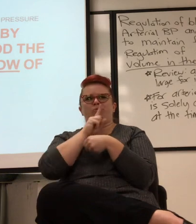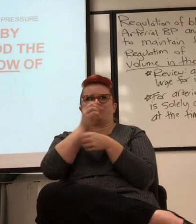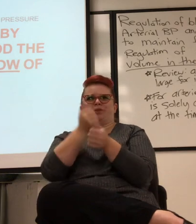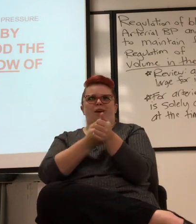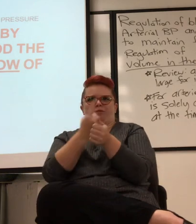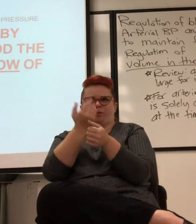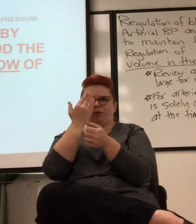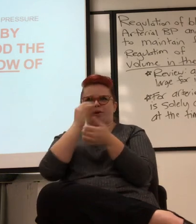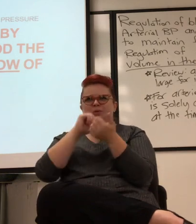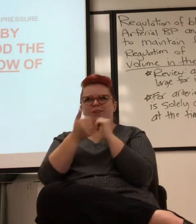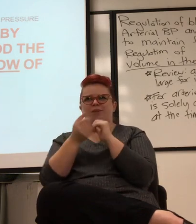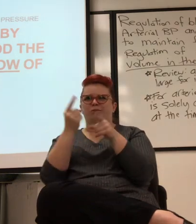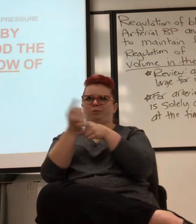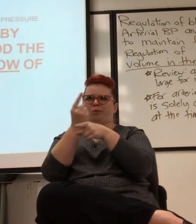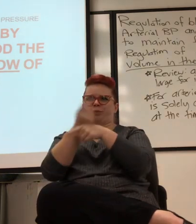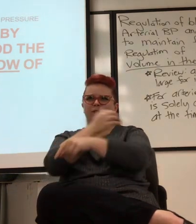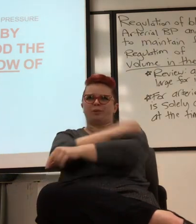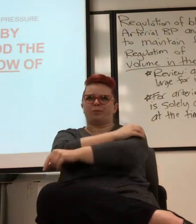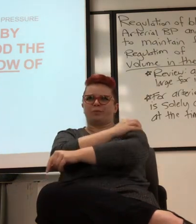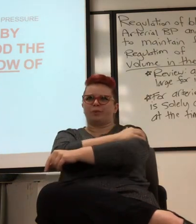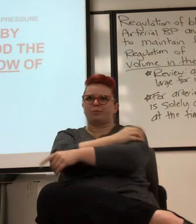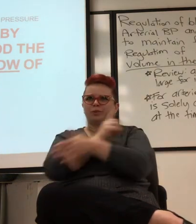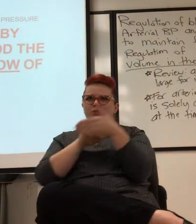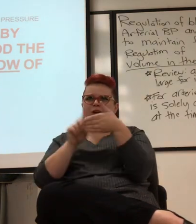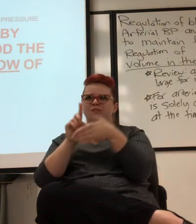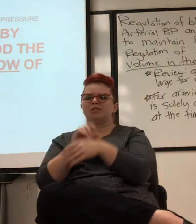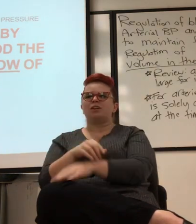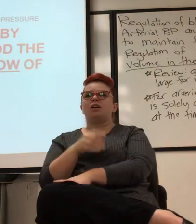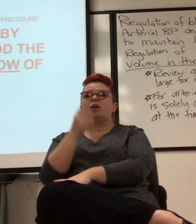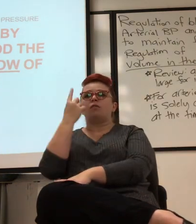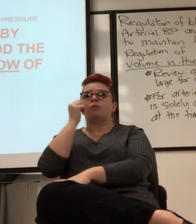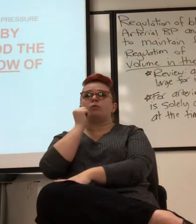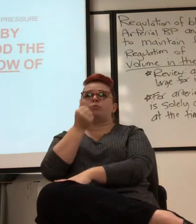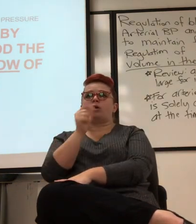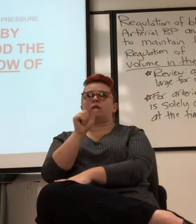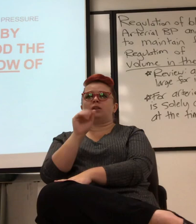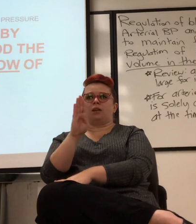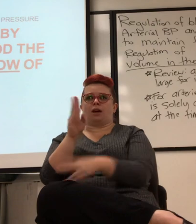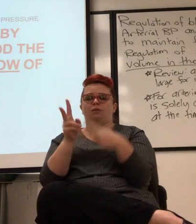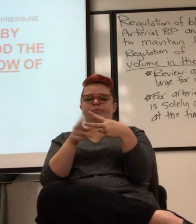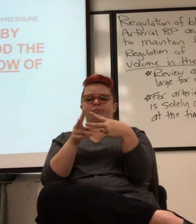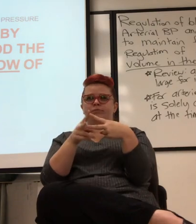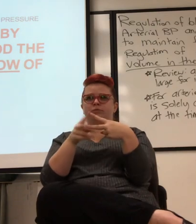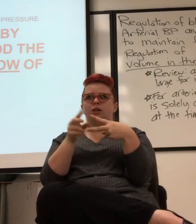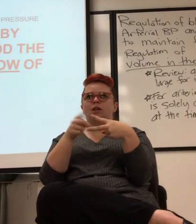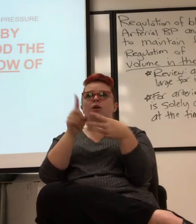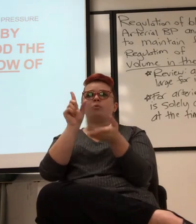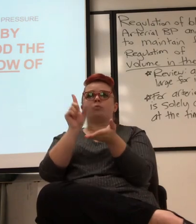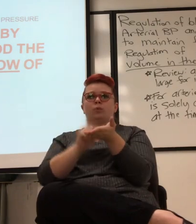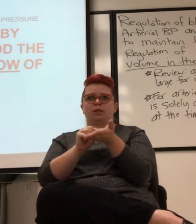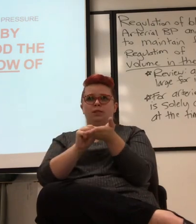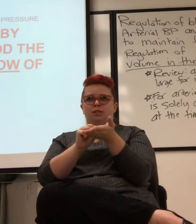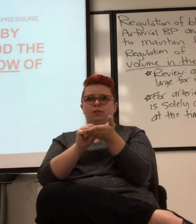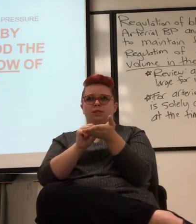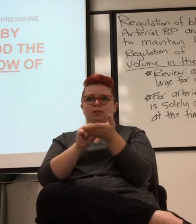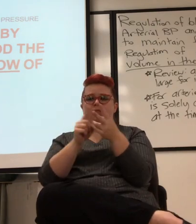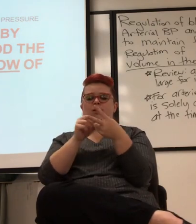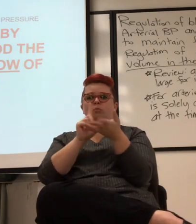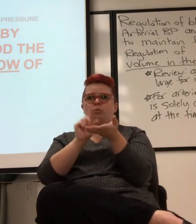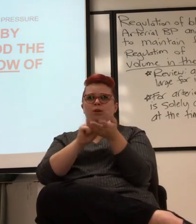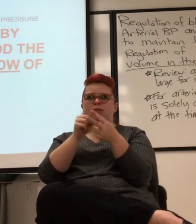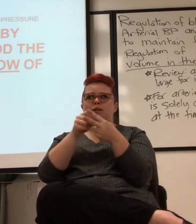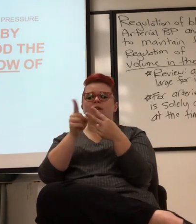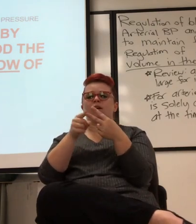BP reading. So which reminds me, for tomorrow's lab, two things. Print it out and bring